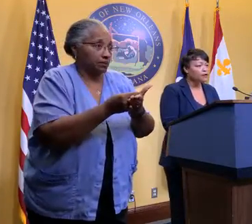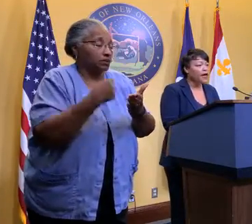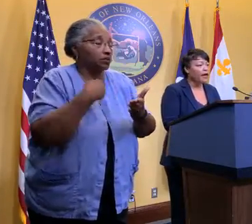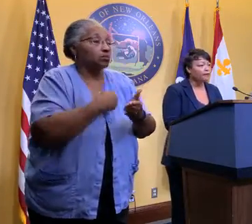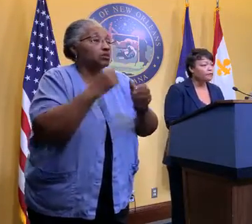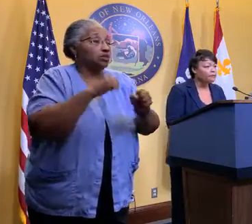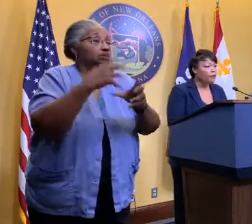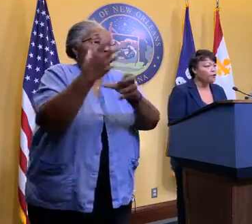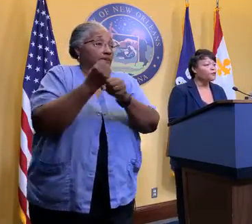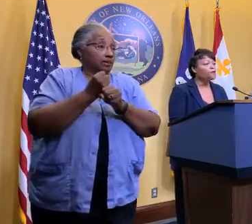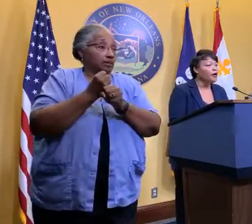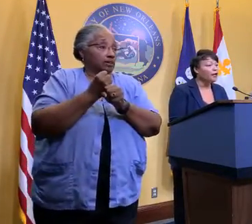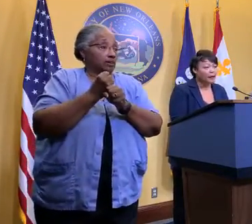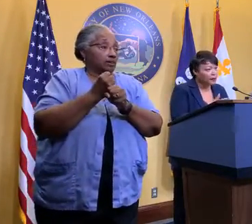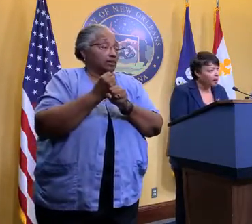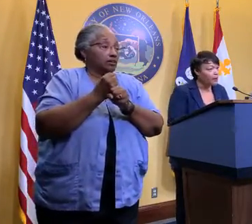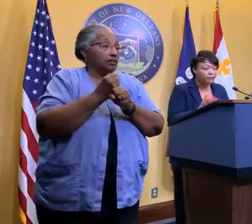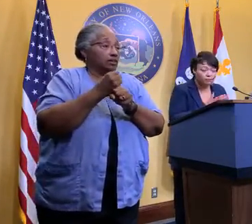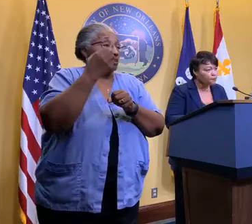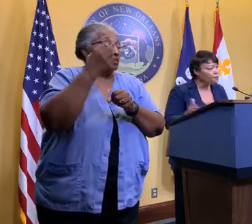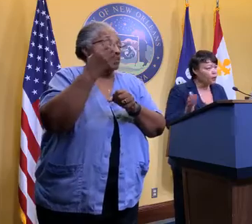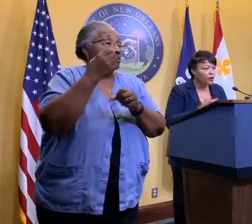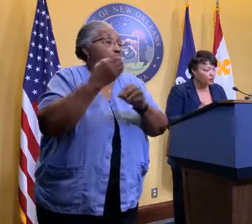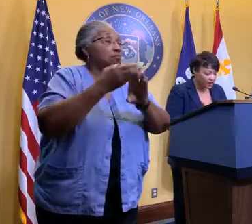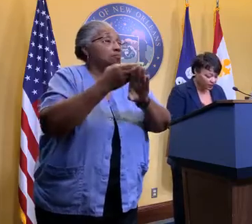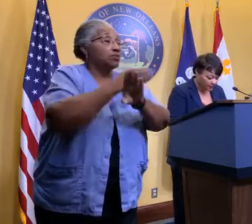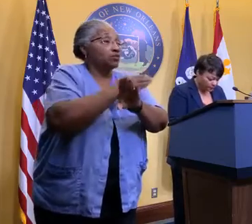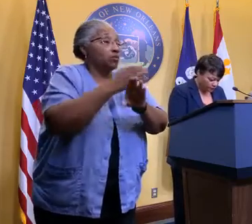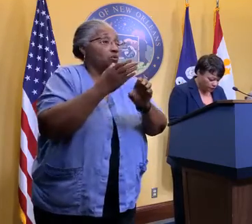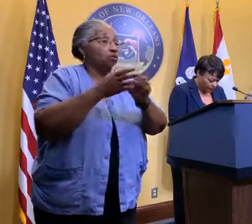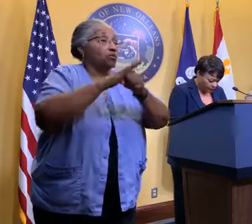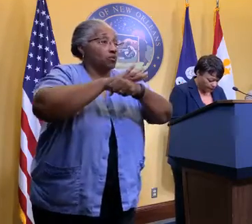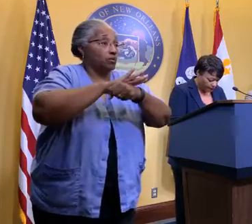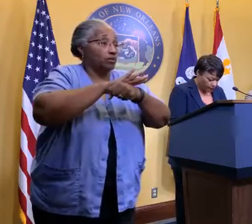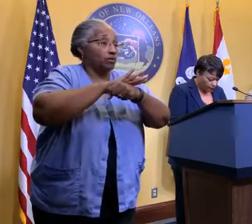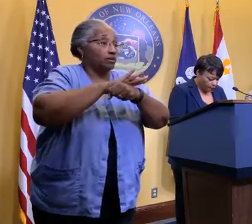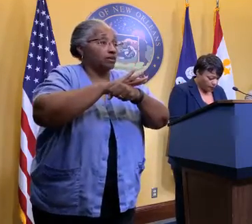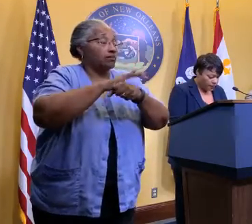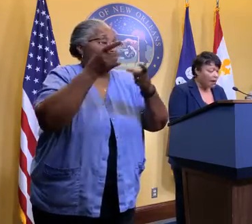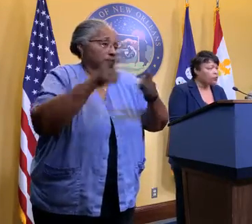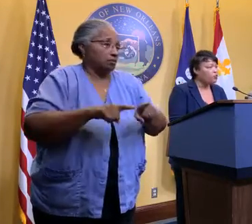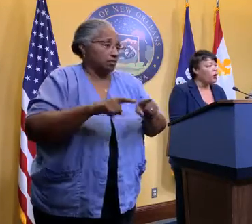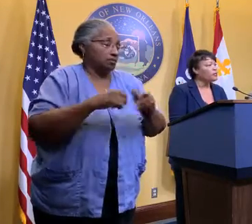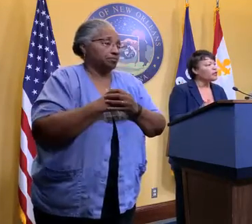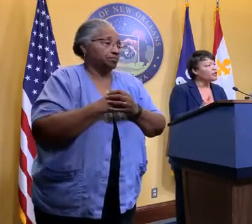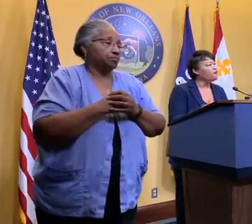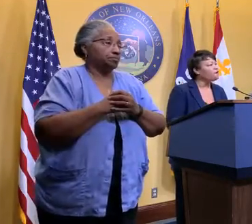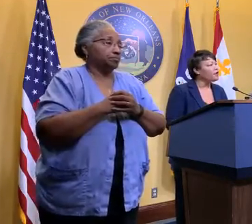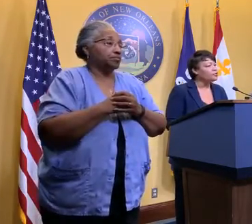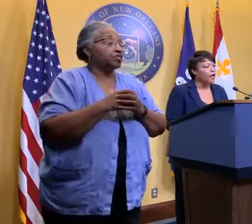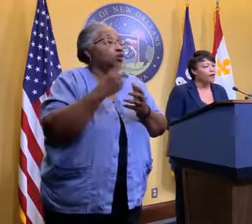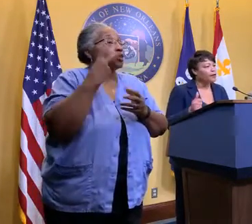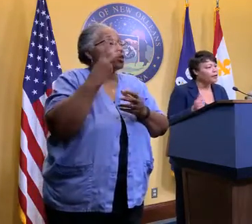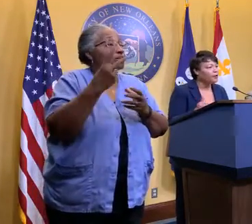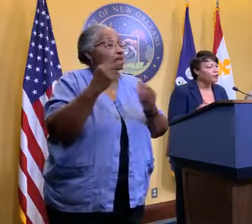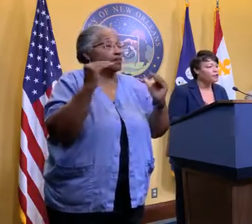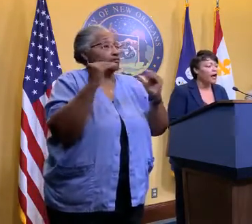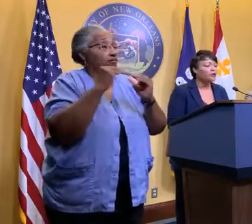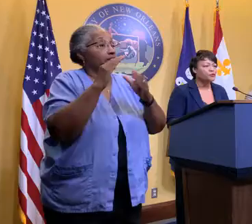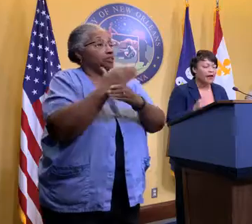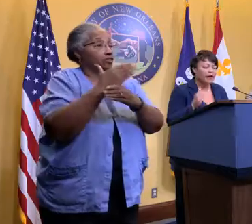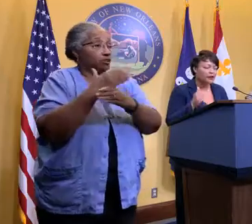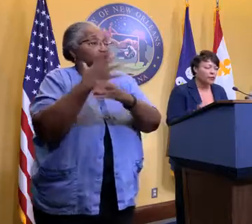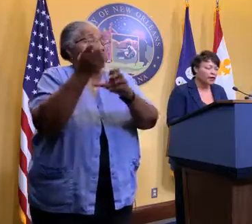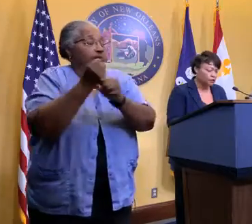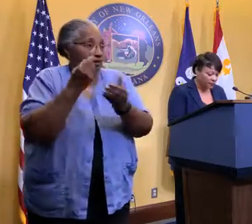to get on the front end, coming before COVID even started. And that was one, looking at fair share, getting